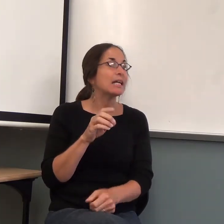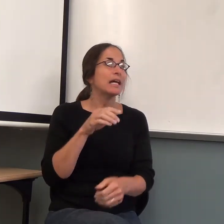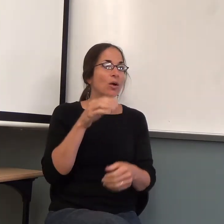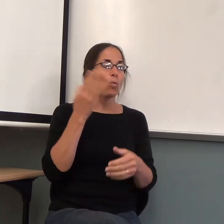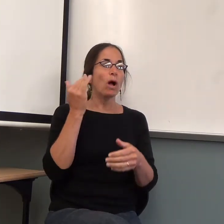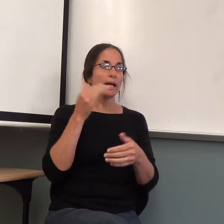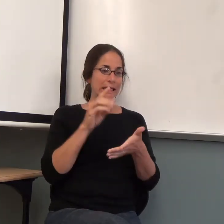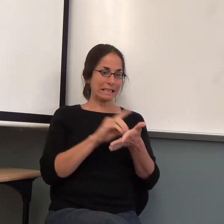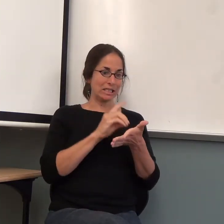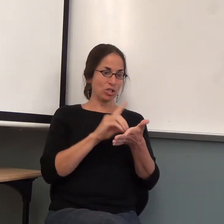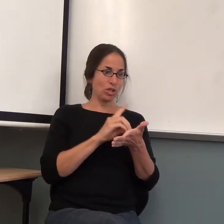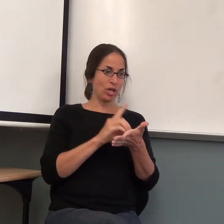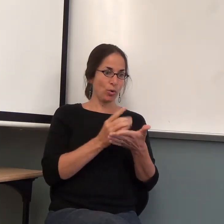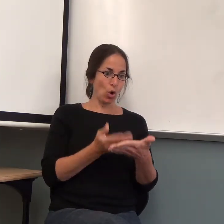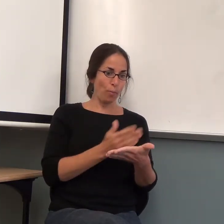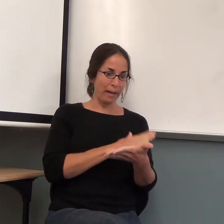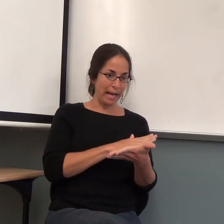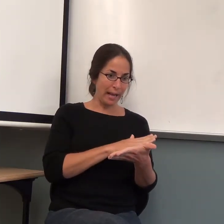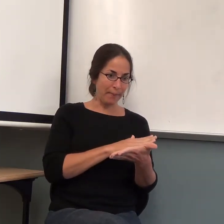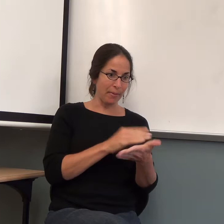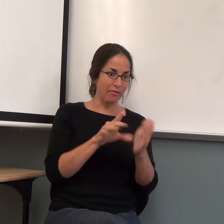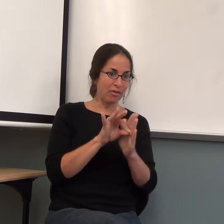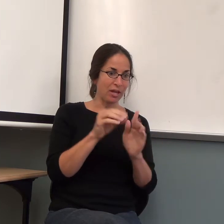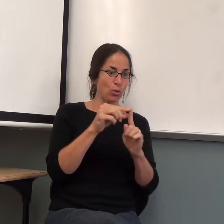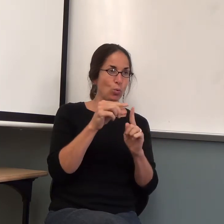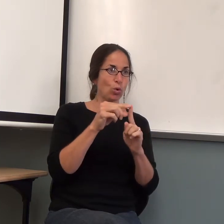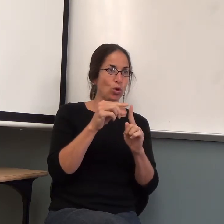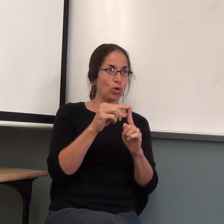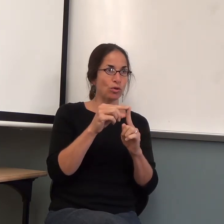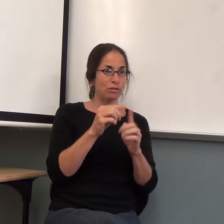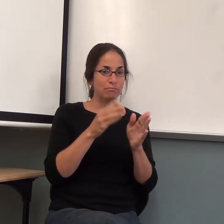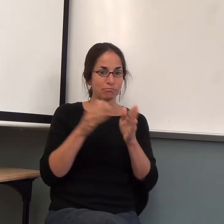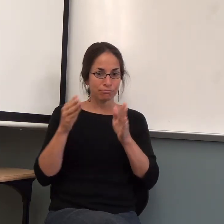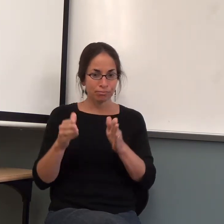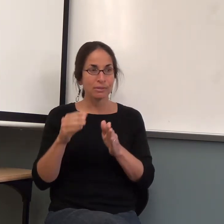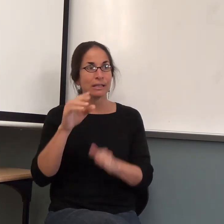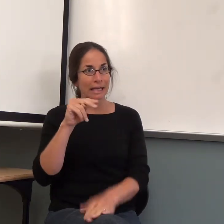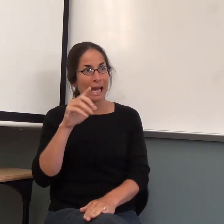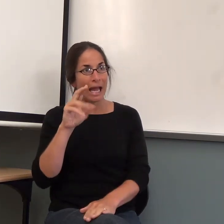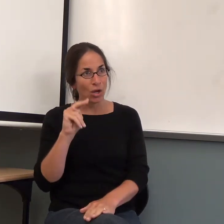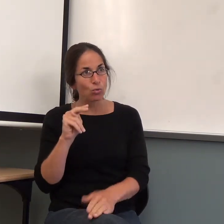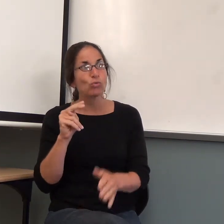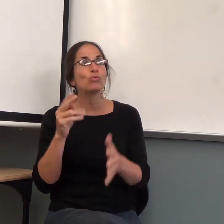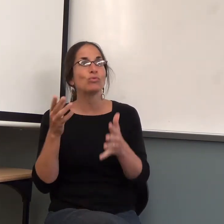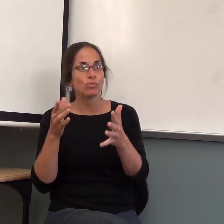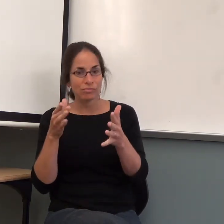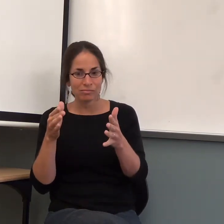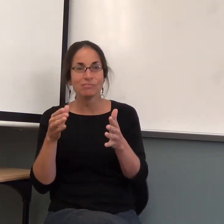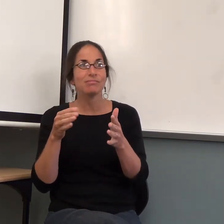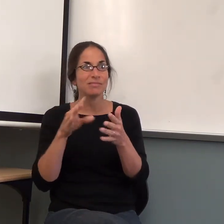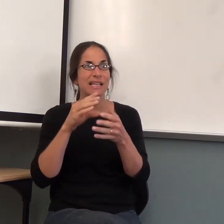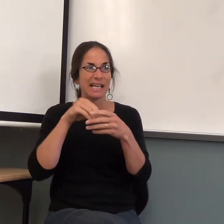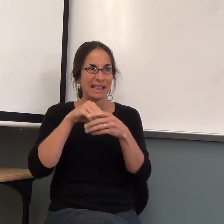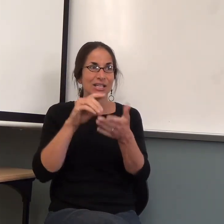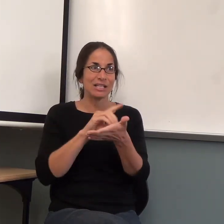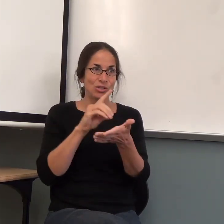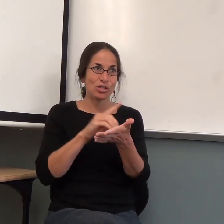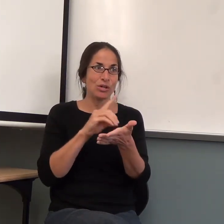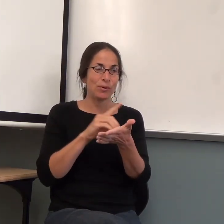it says? Noun. Noun, or part of speech, right? Noun. Right, the part of speech. Remember we talked about parts of speech last class